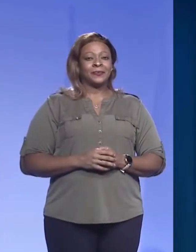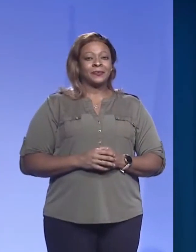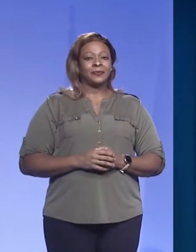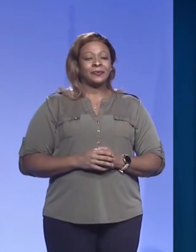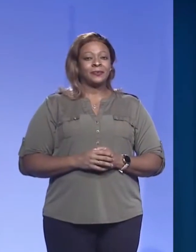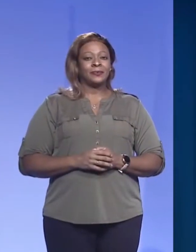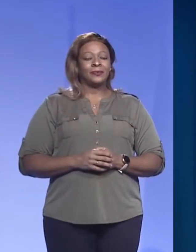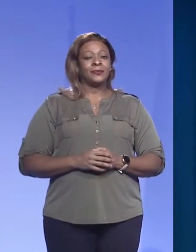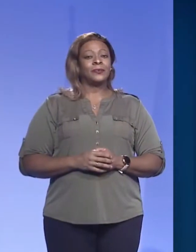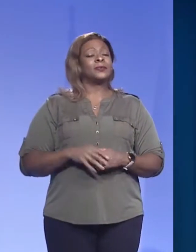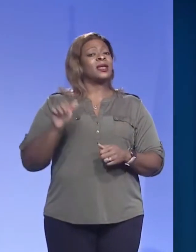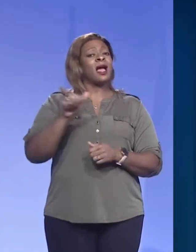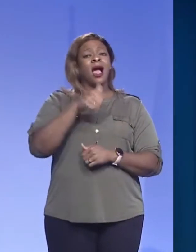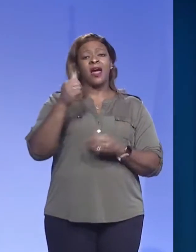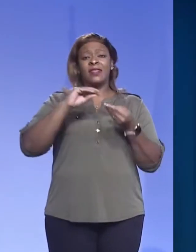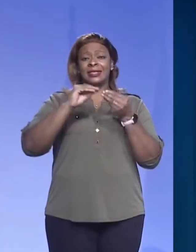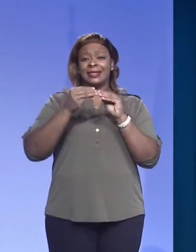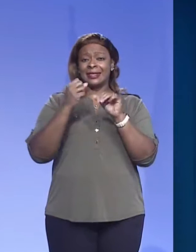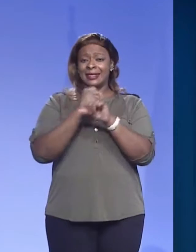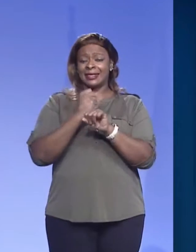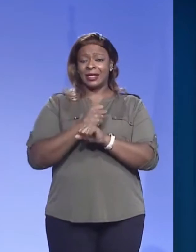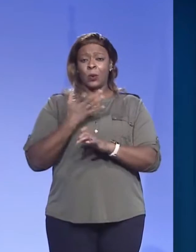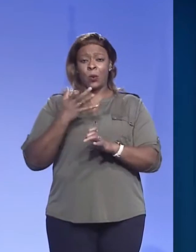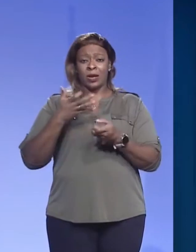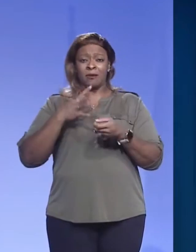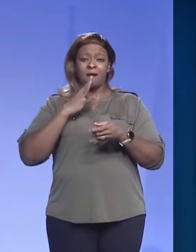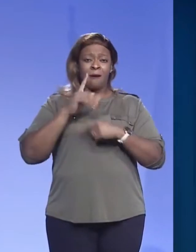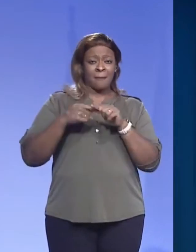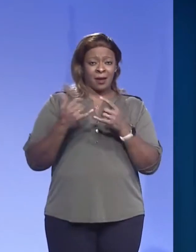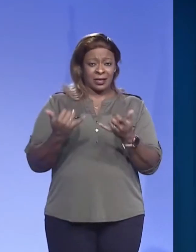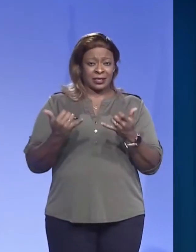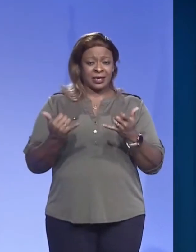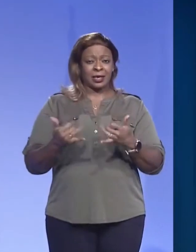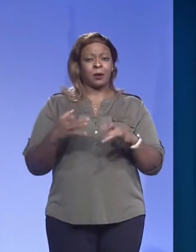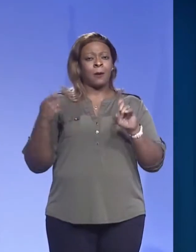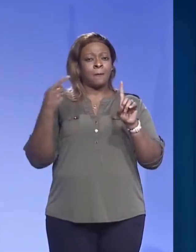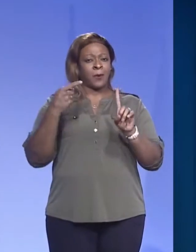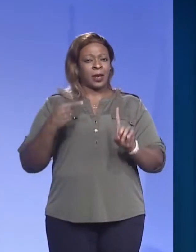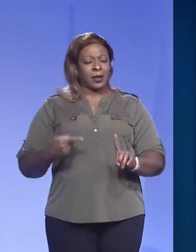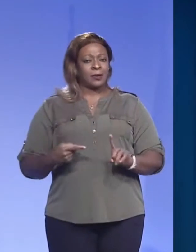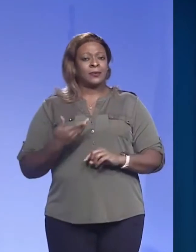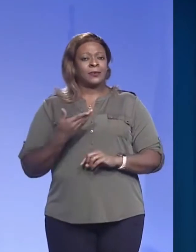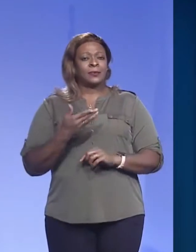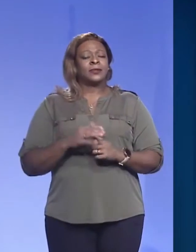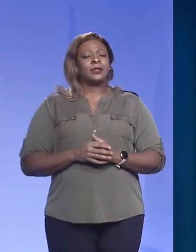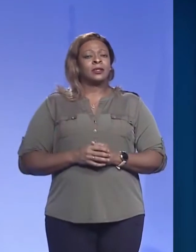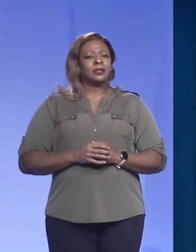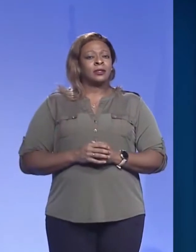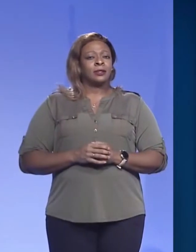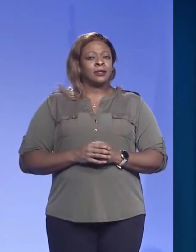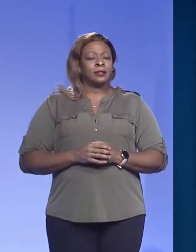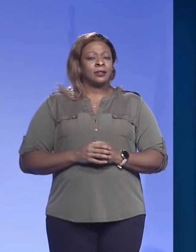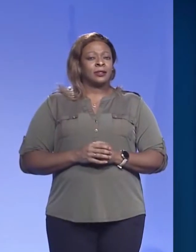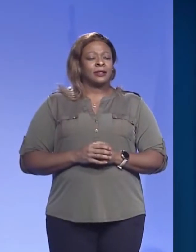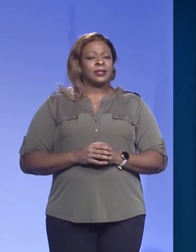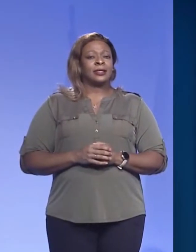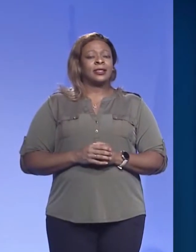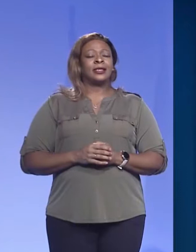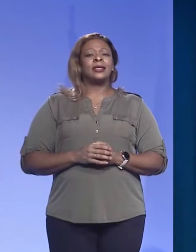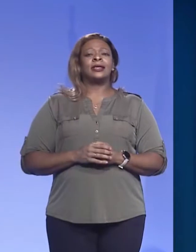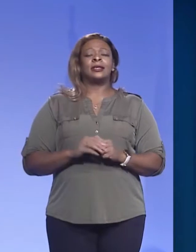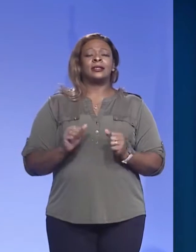In terms of other statistical things that we want to cover today, I want to point out that the